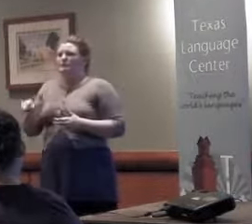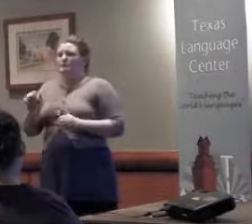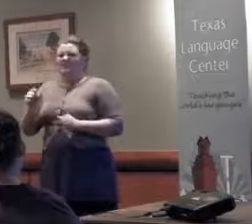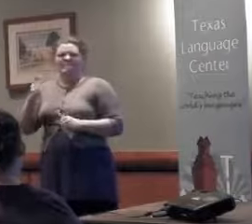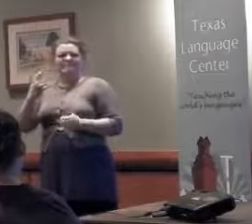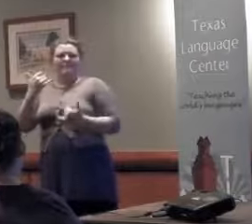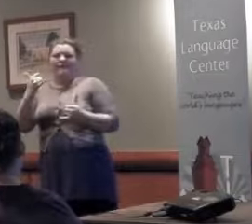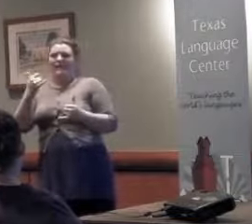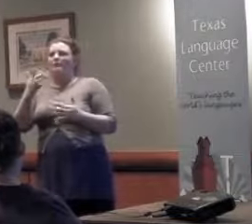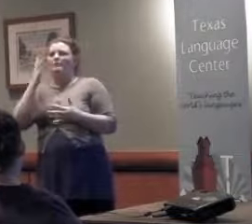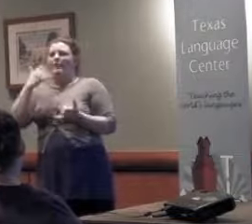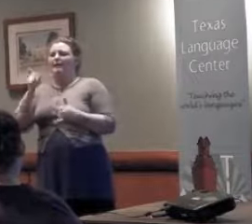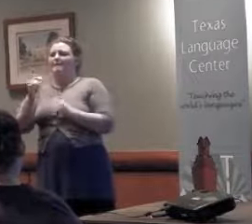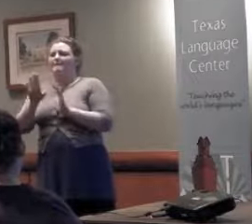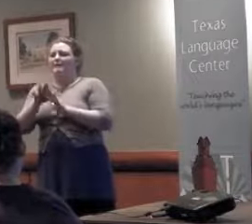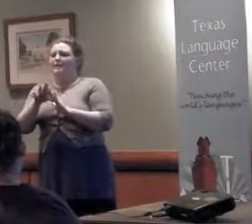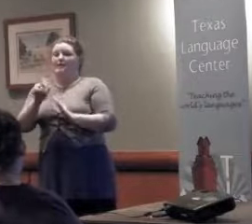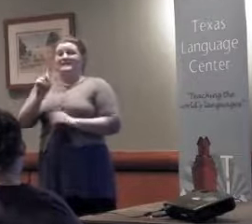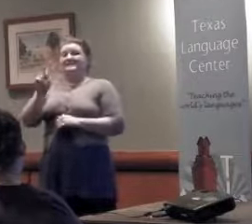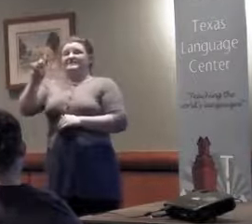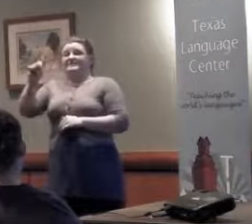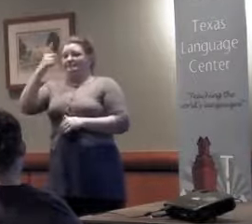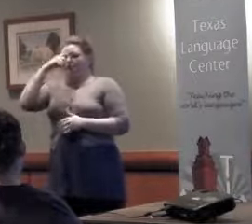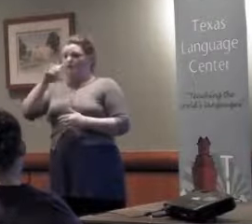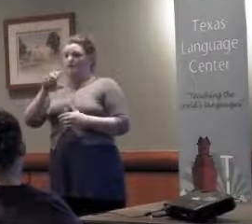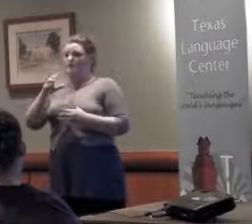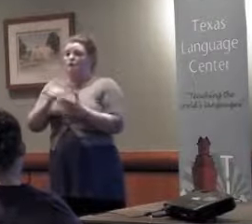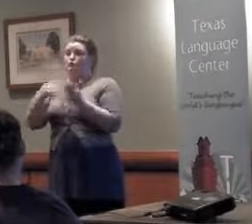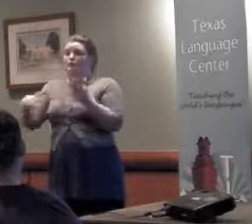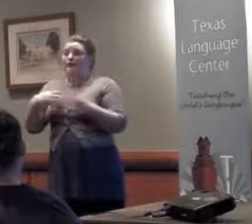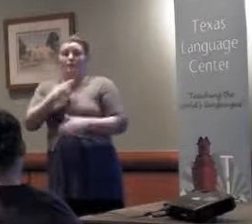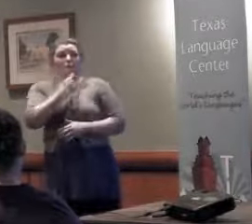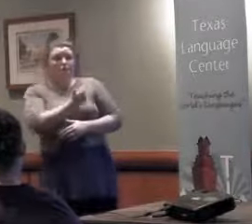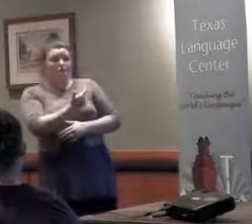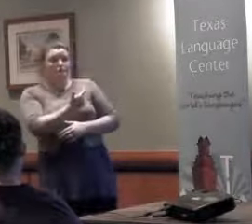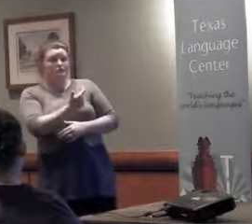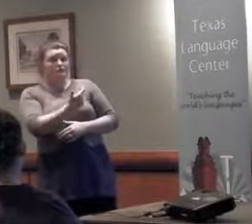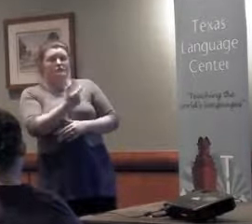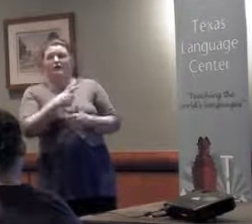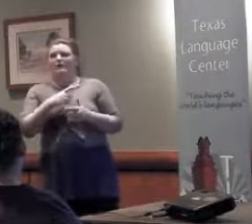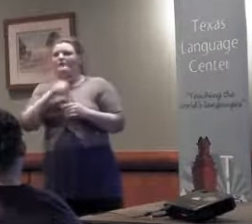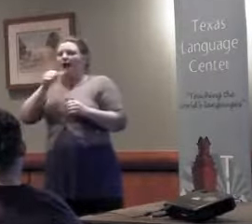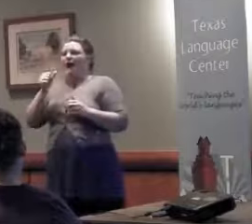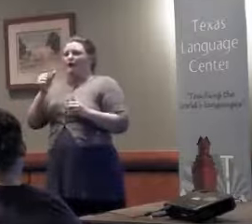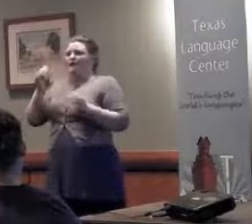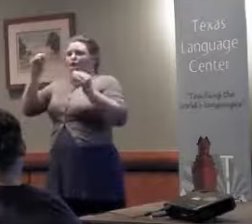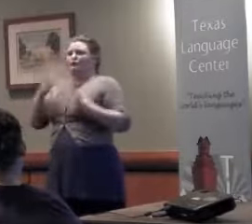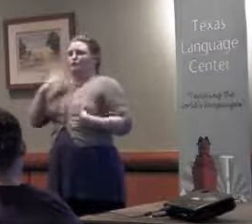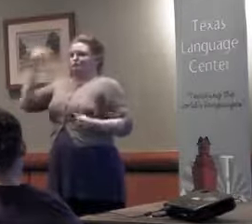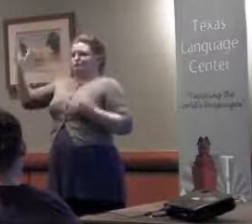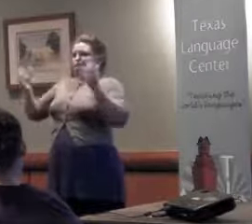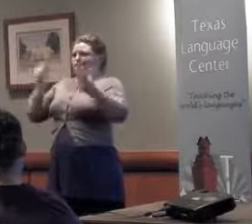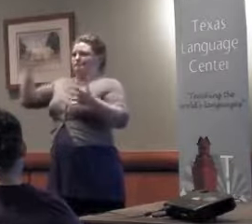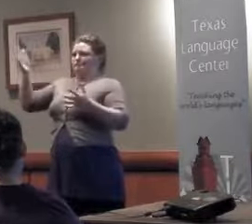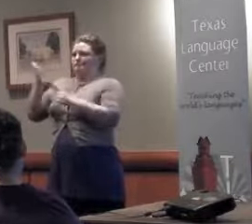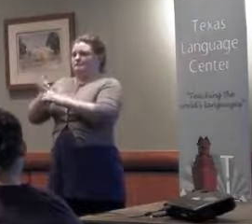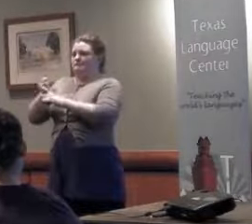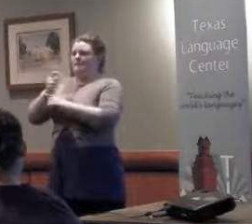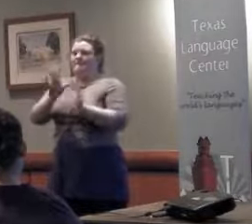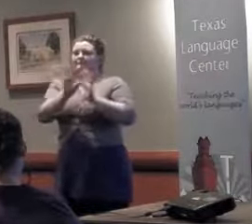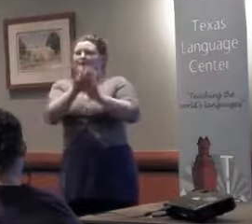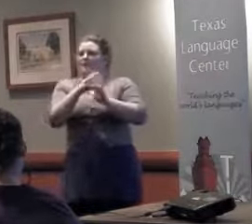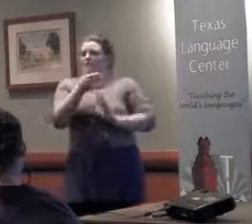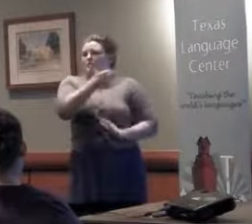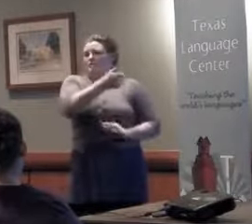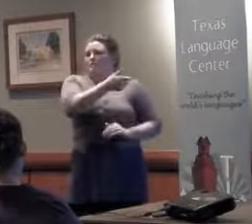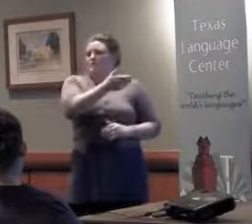of play a video, a DVD for the students, and the students watch that instead of the instructor having to sign the video itself as